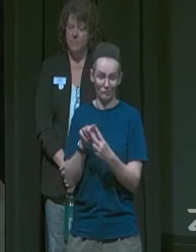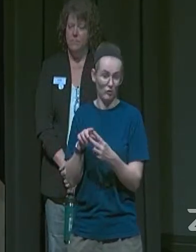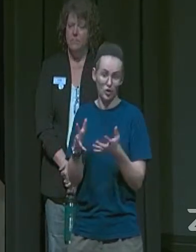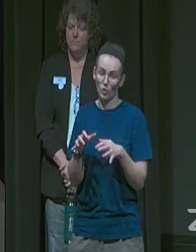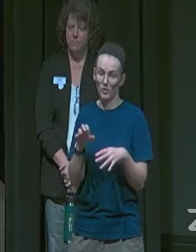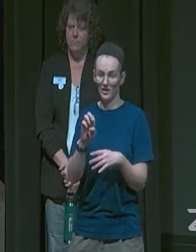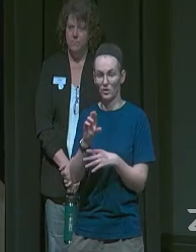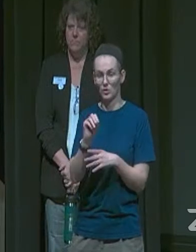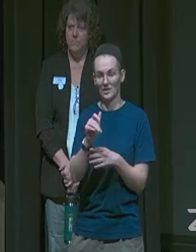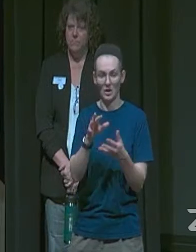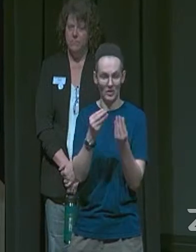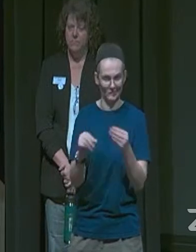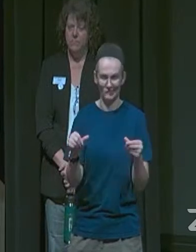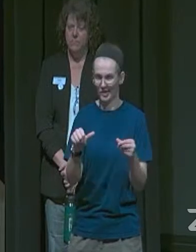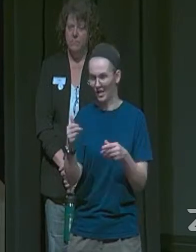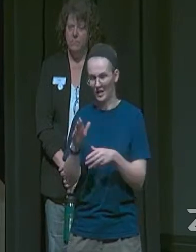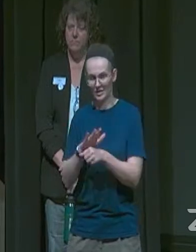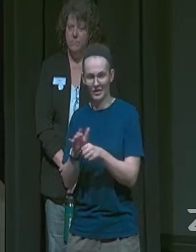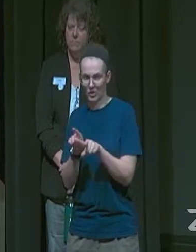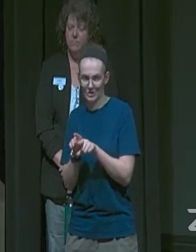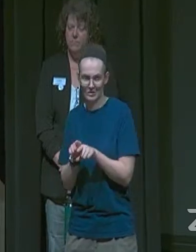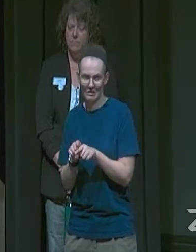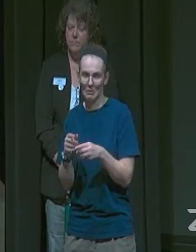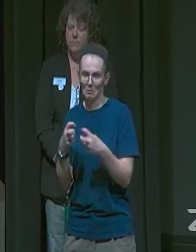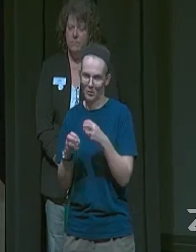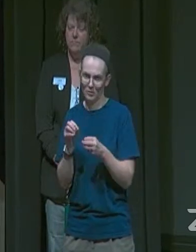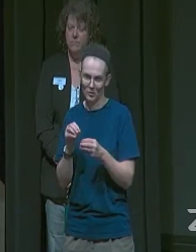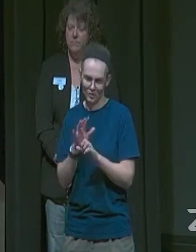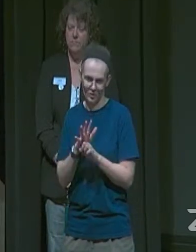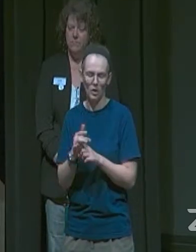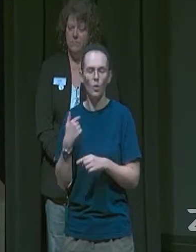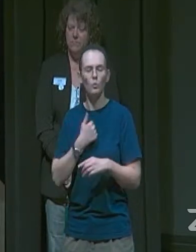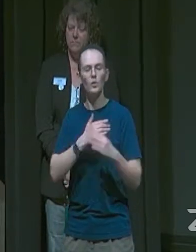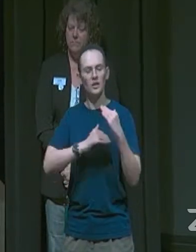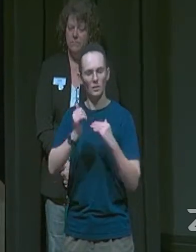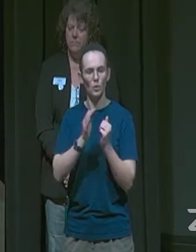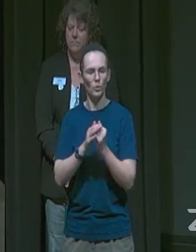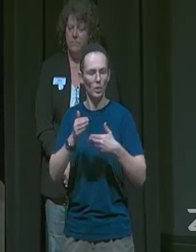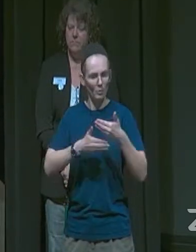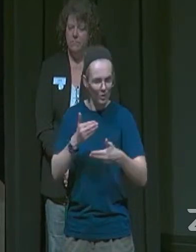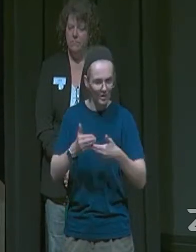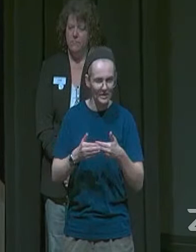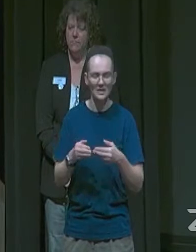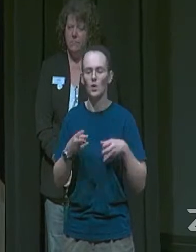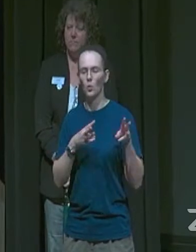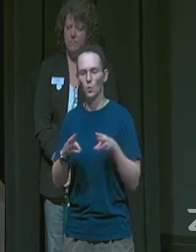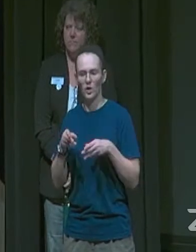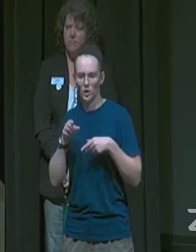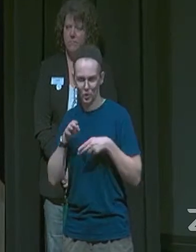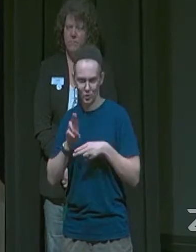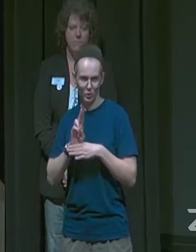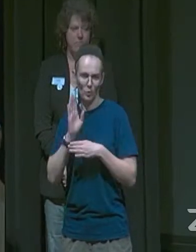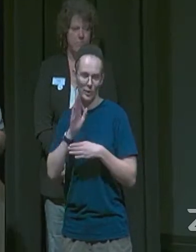that leads to problems. So we're pretty comfortable with this process and the methods we're using.